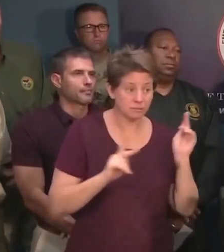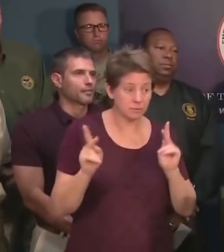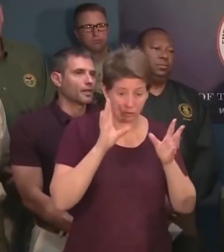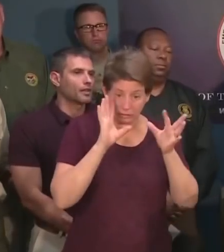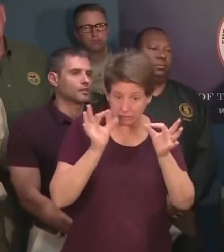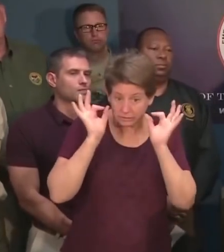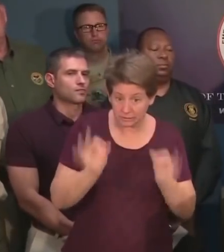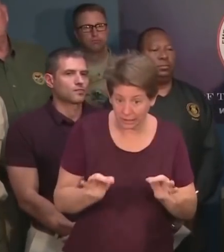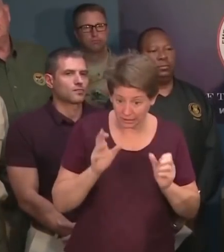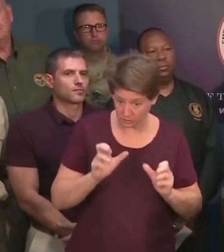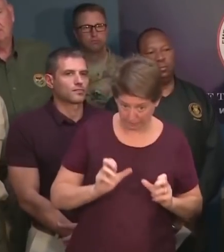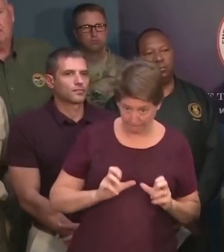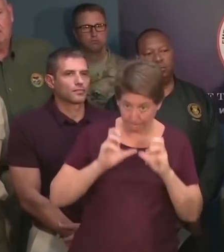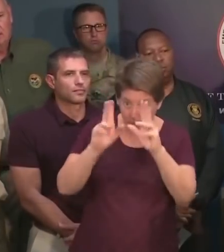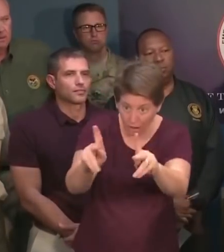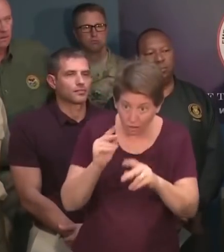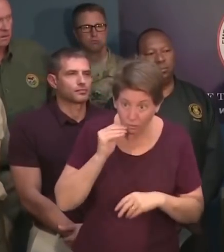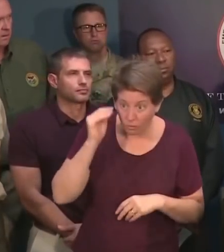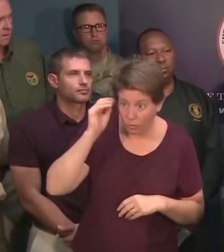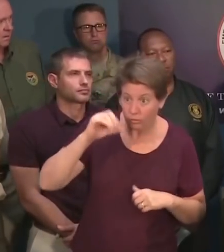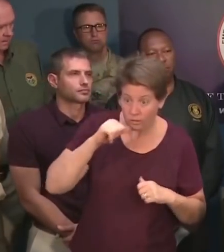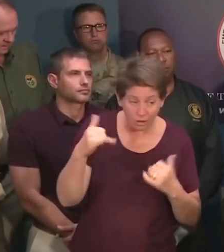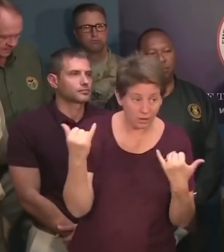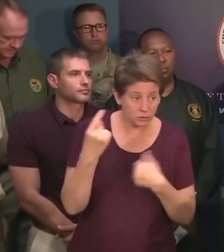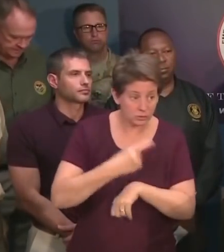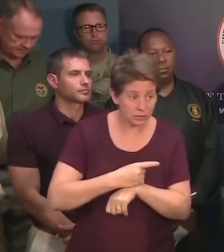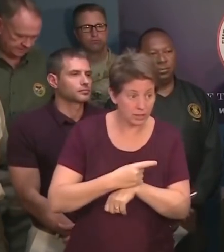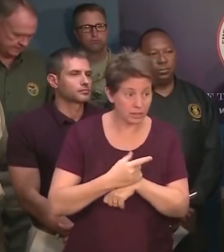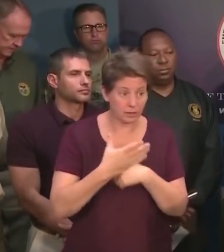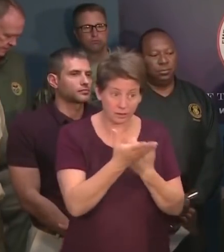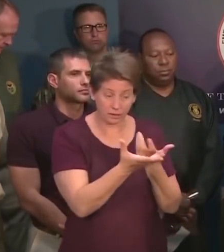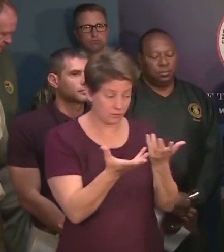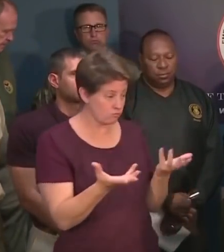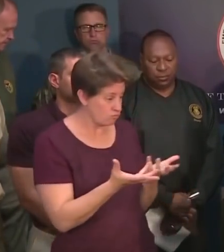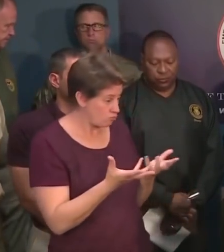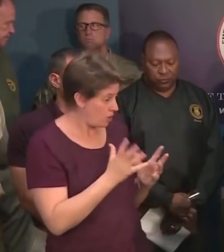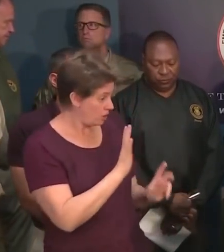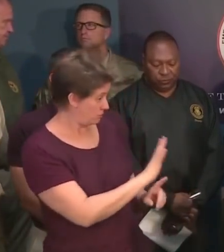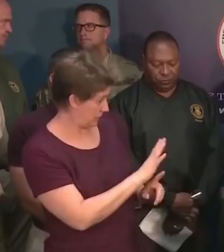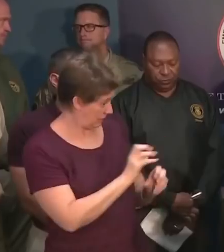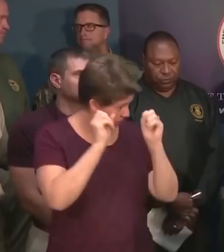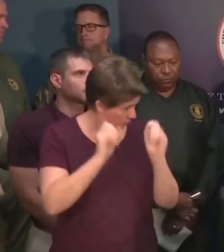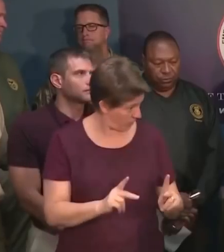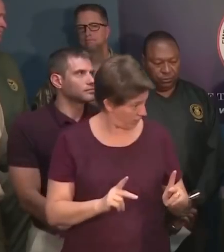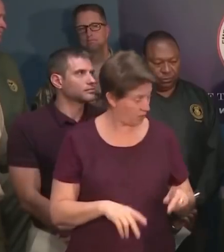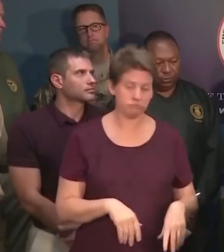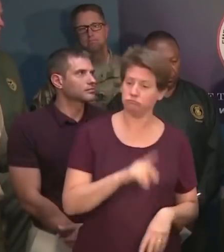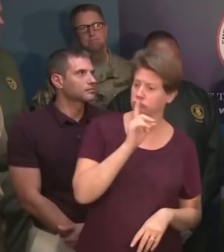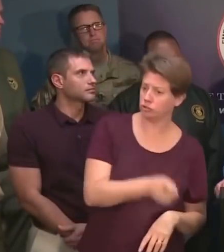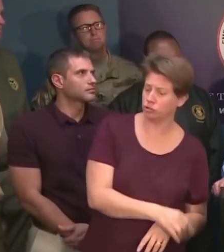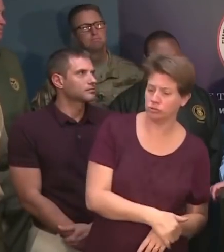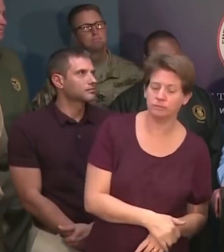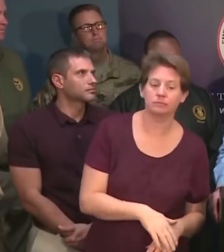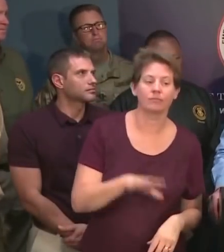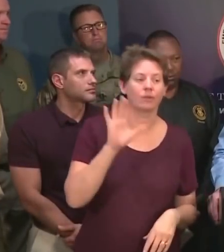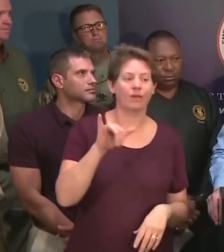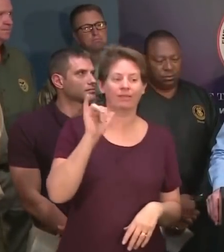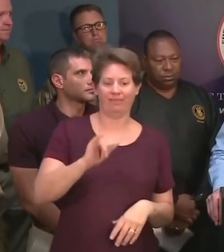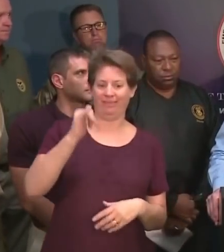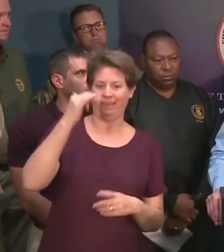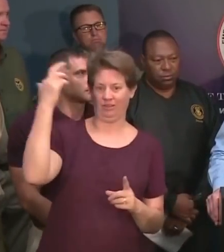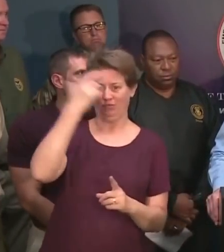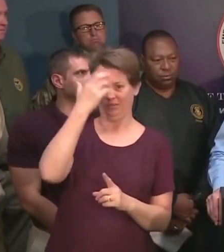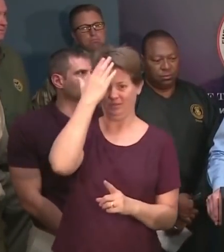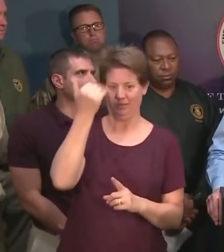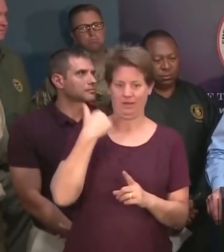not they should return home today, is your message to them still that they are okay to head back? Well, that's why we lifted